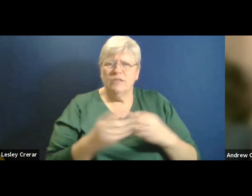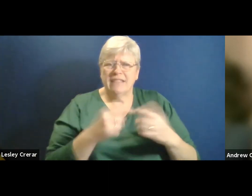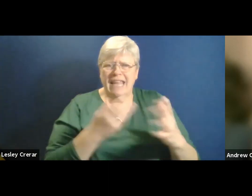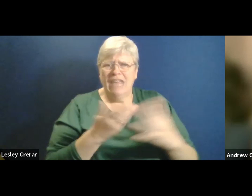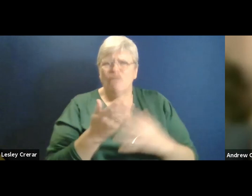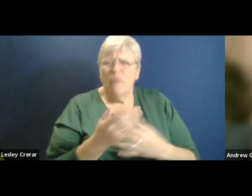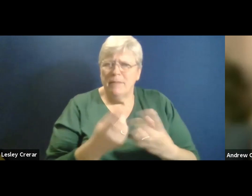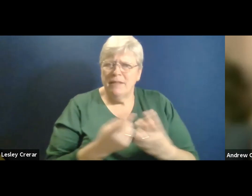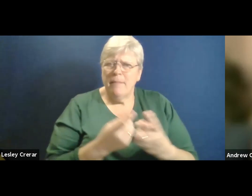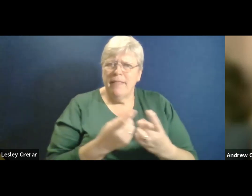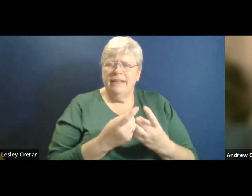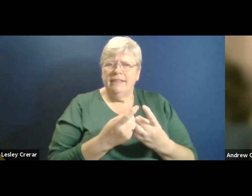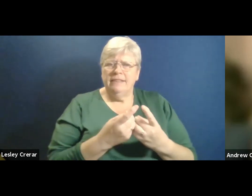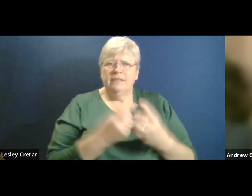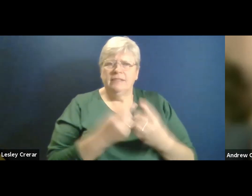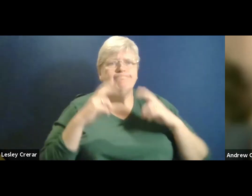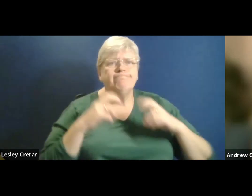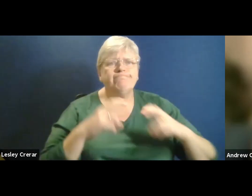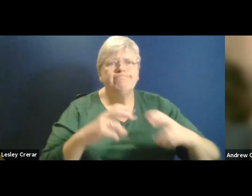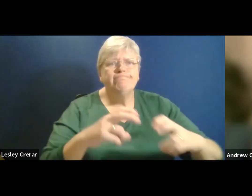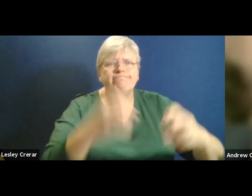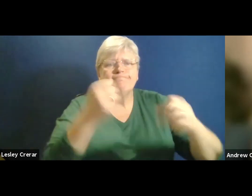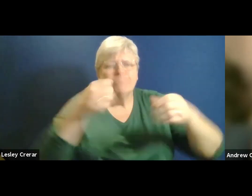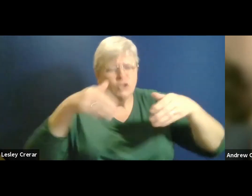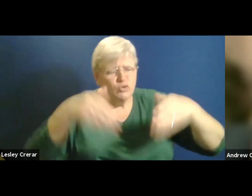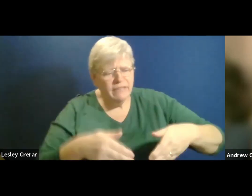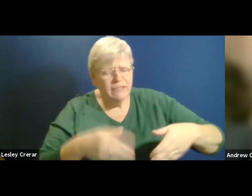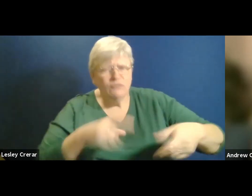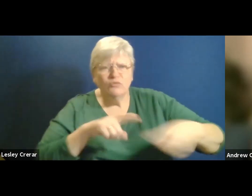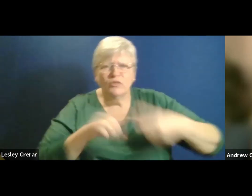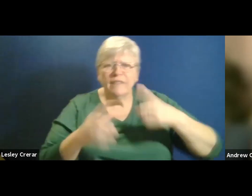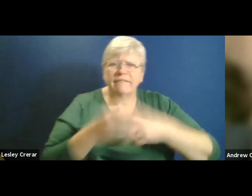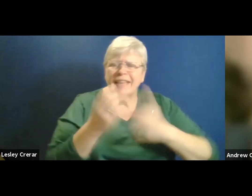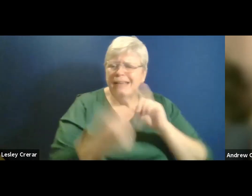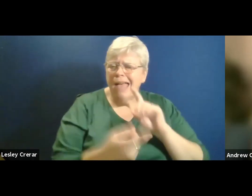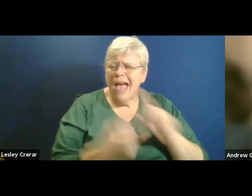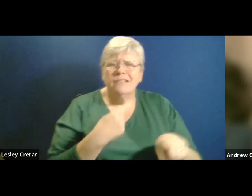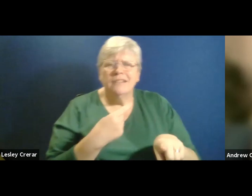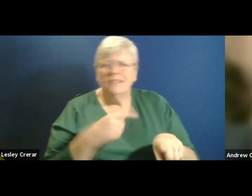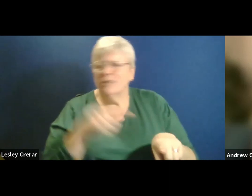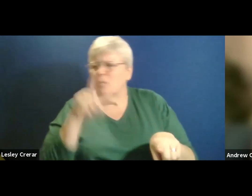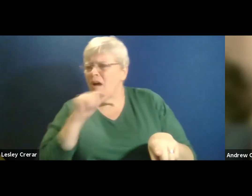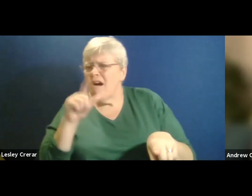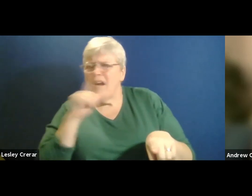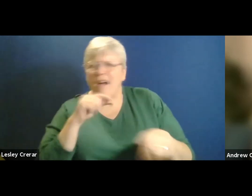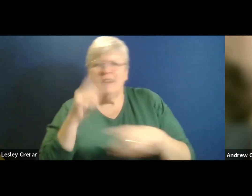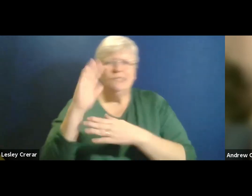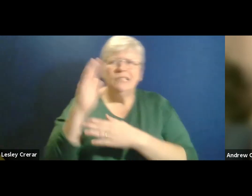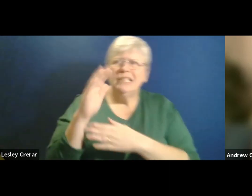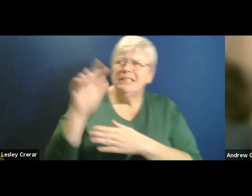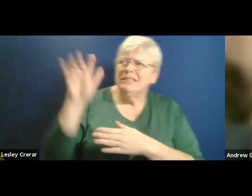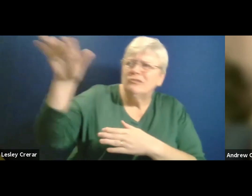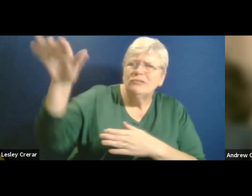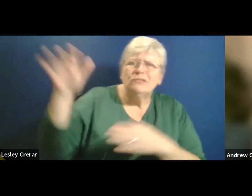something. She searched the graveyard for an answer to this riddle, but save for the crows and the skeleton trees looming high above, she